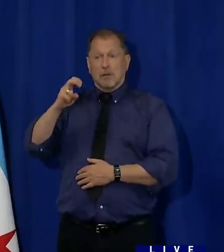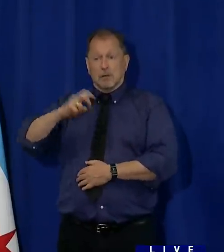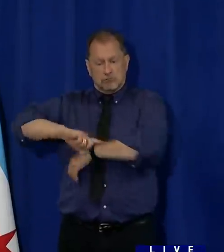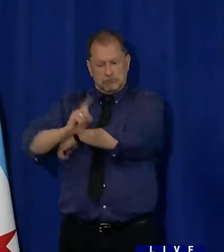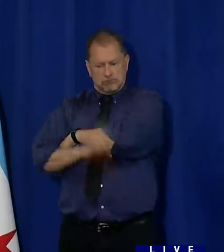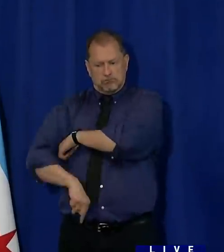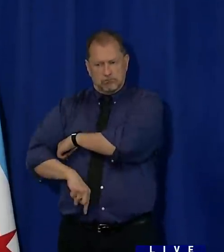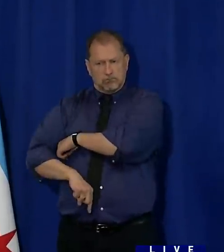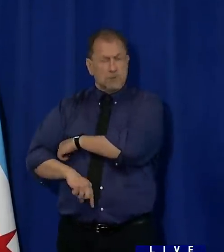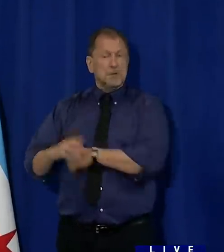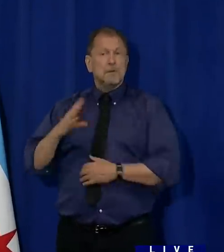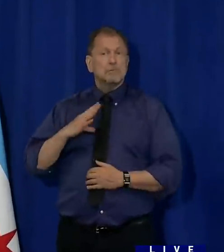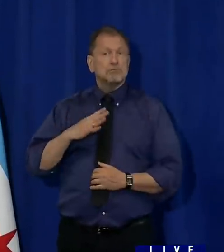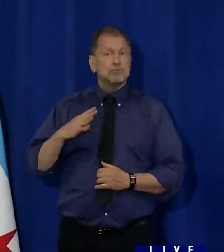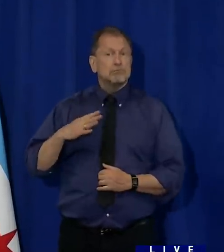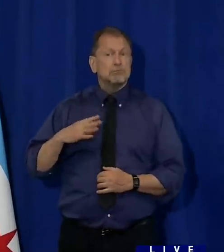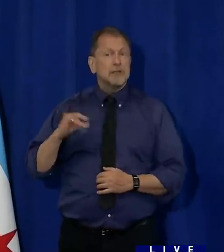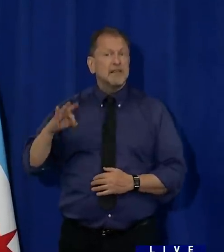that's what it means.